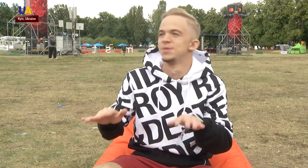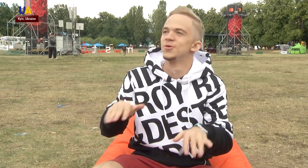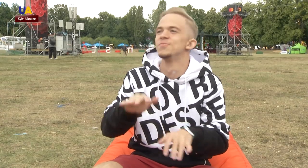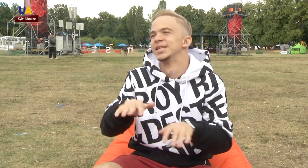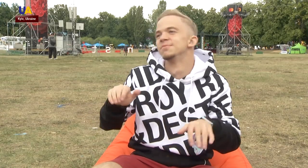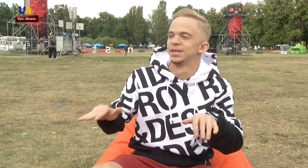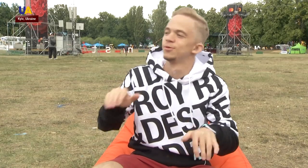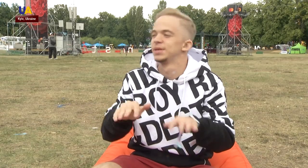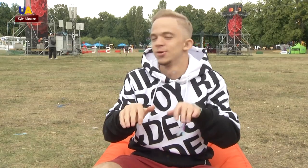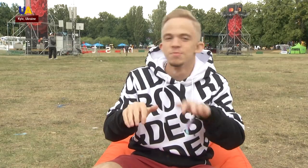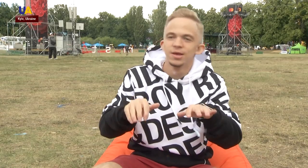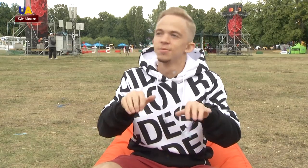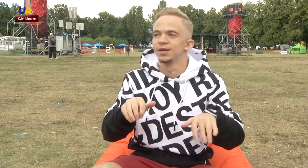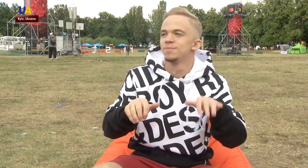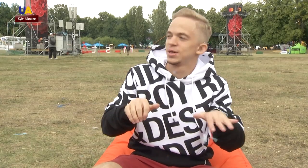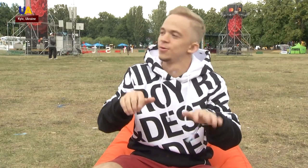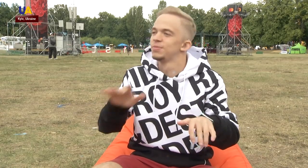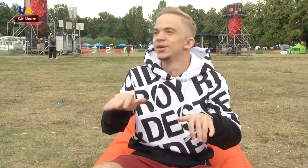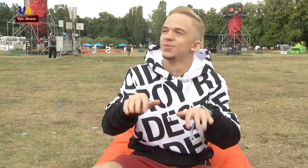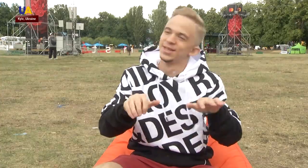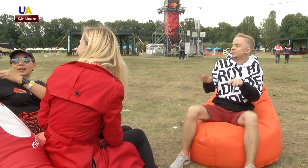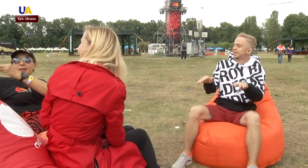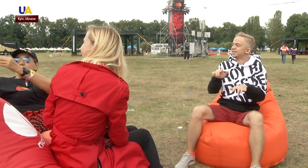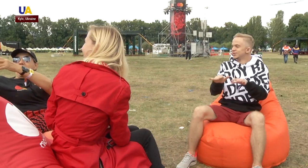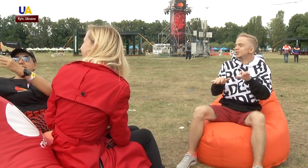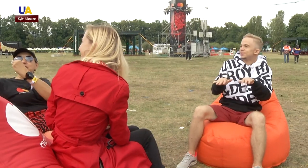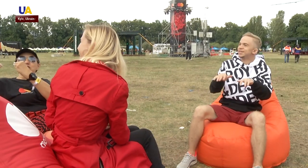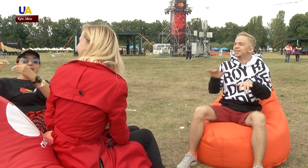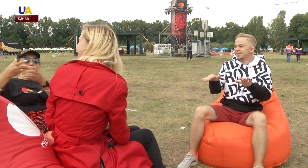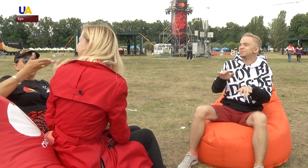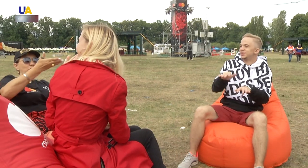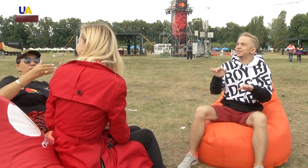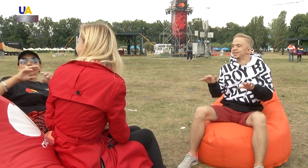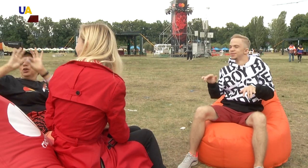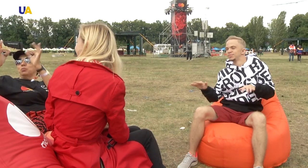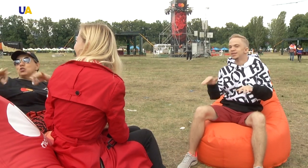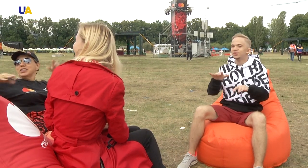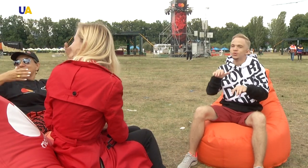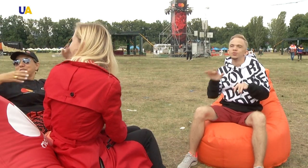lifetime. Thanks to Amber Galloway and other sign language interpreters, hard of hearing festival goers